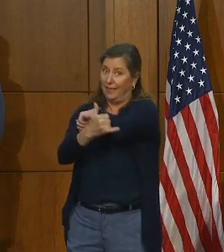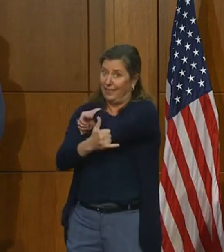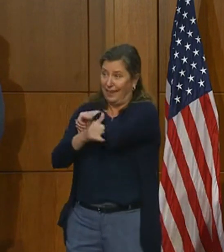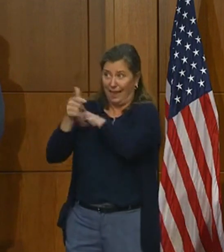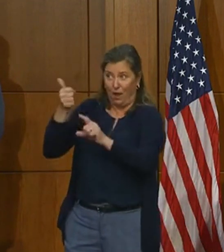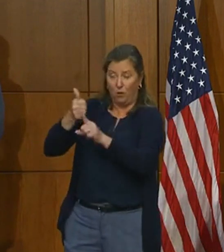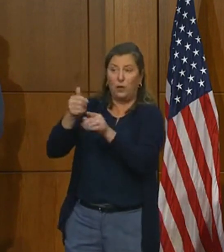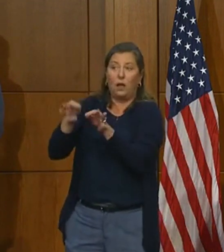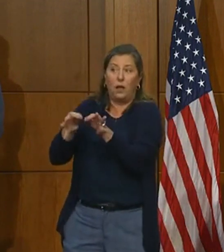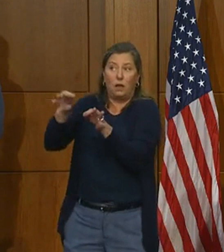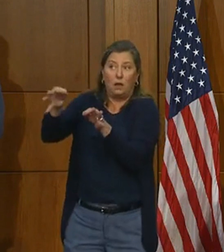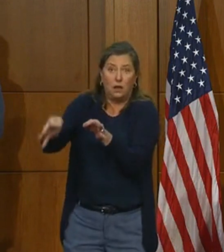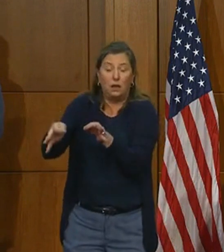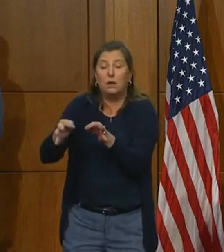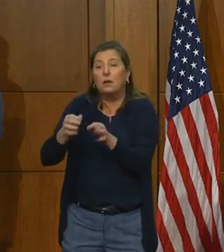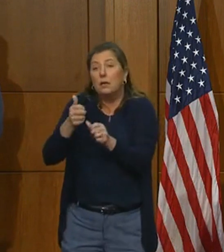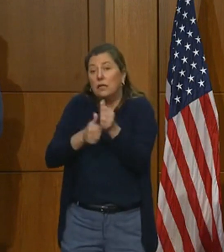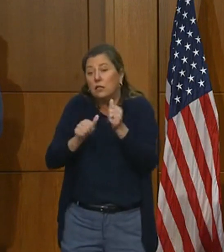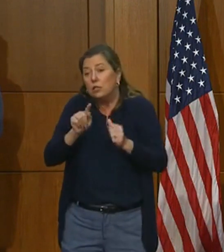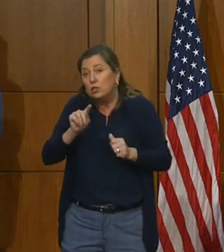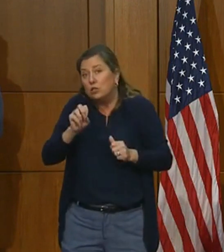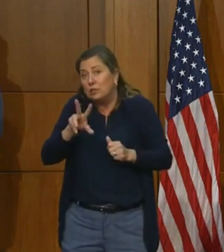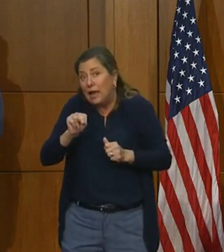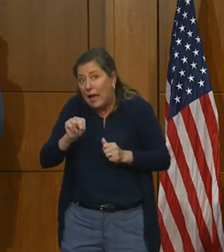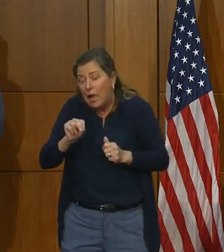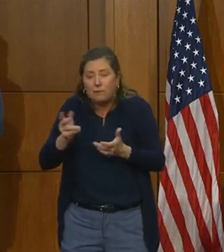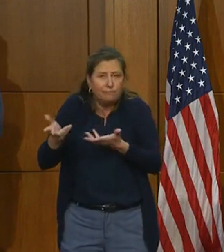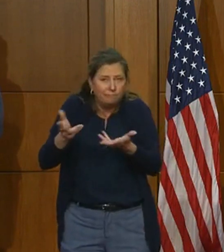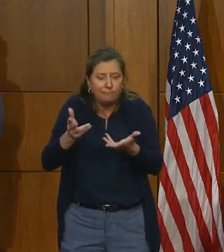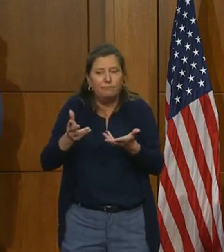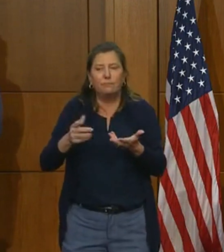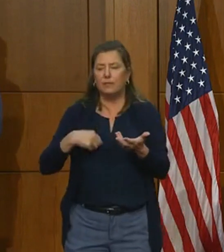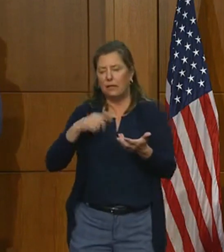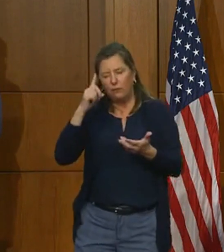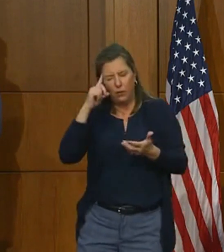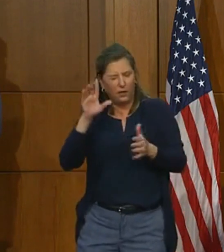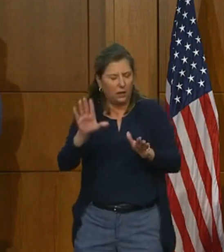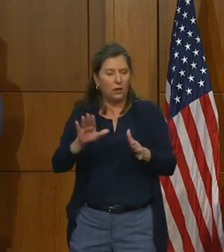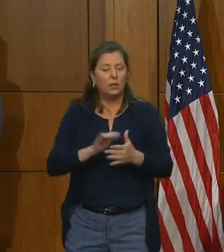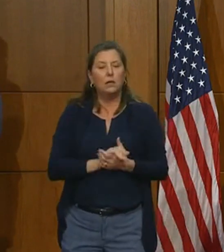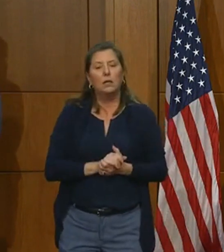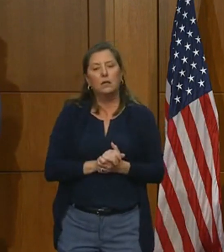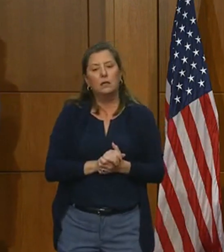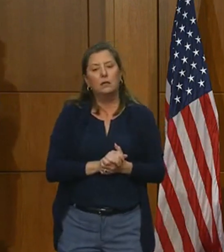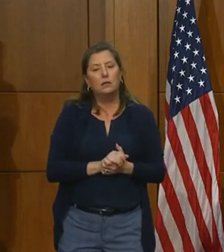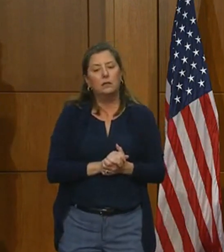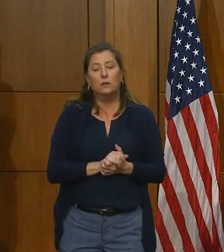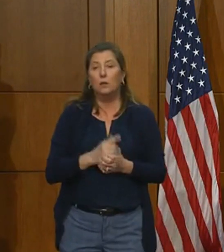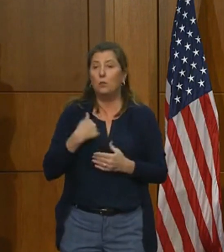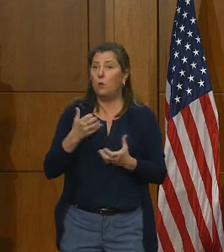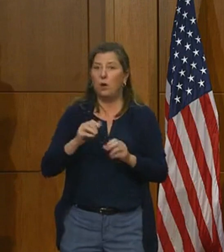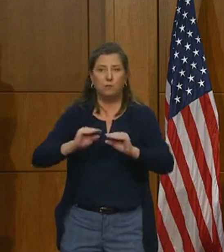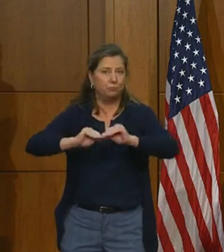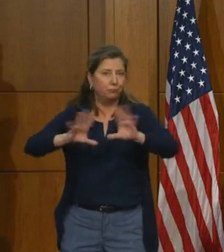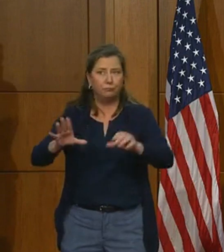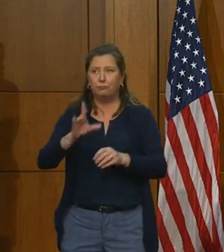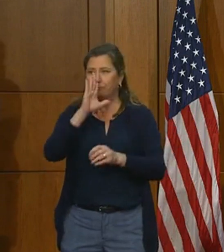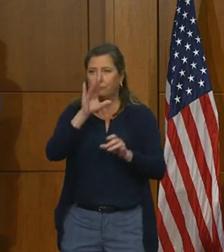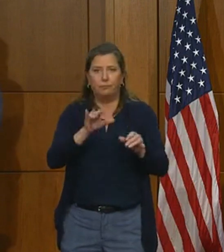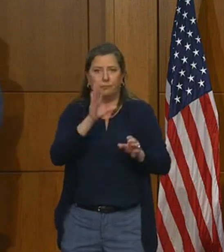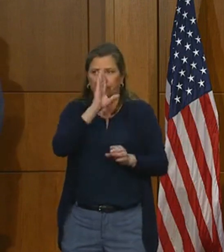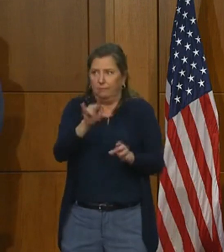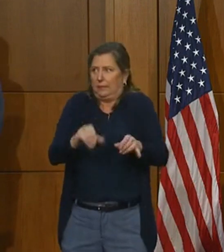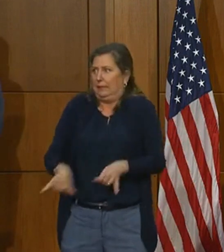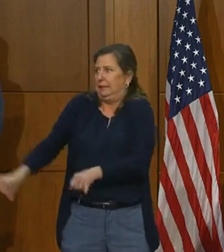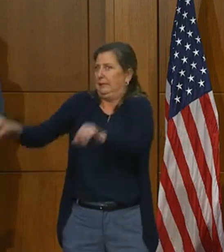would delay, whether towns. And if you kind of think through this, we want to be as straightforward and as consistent as